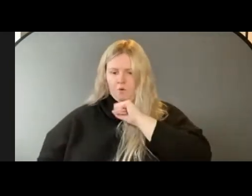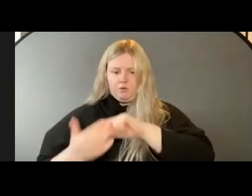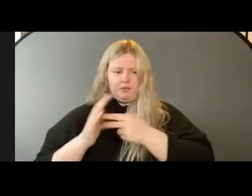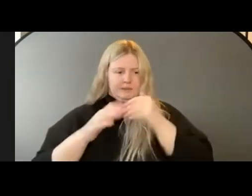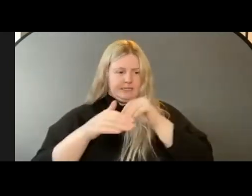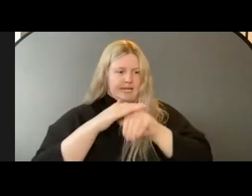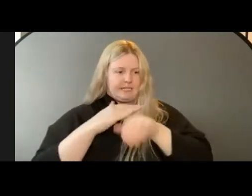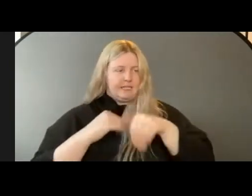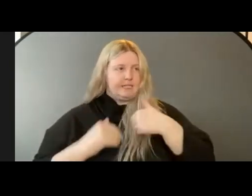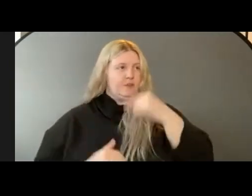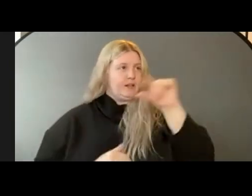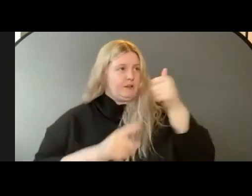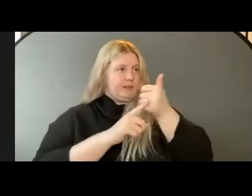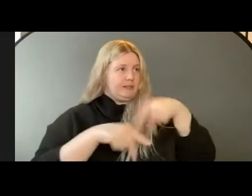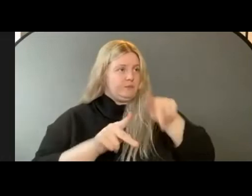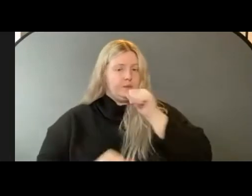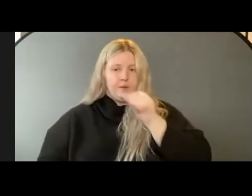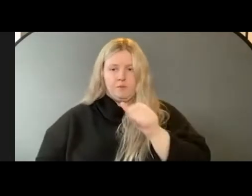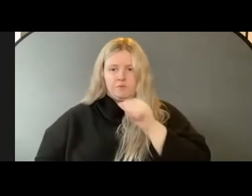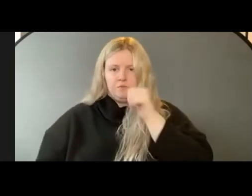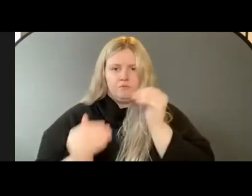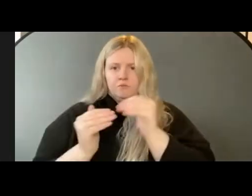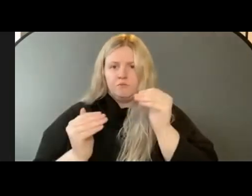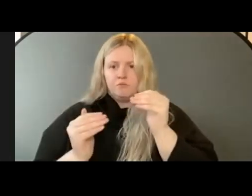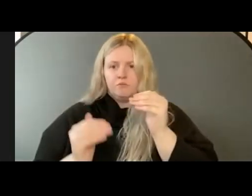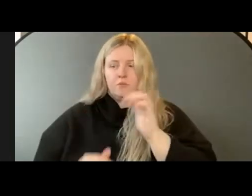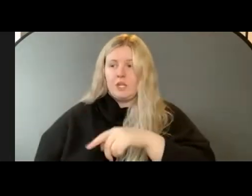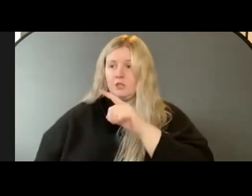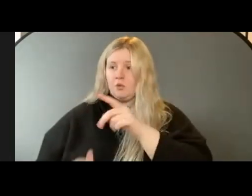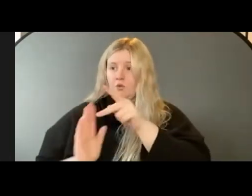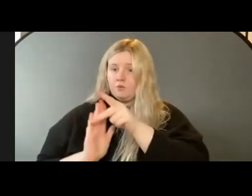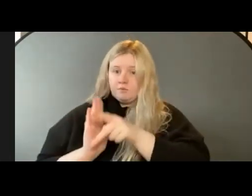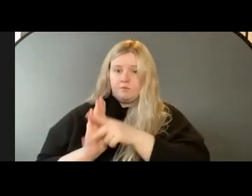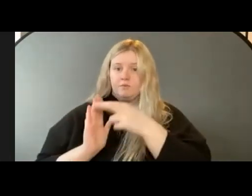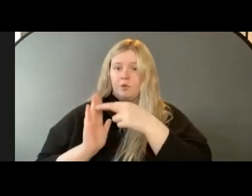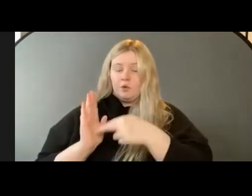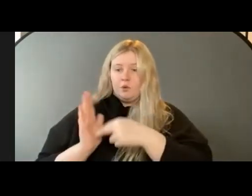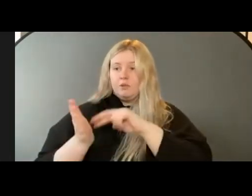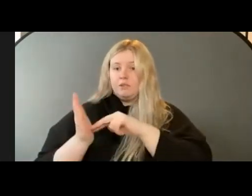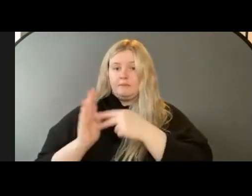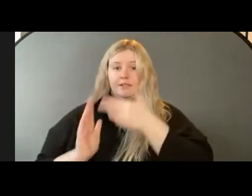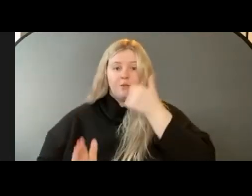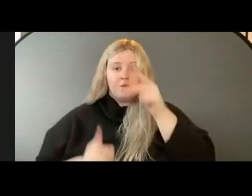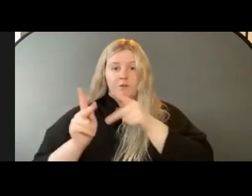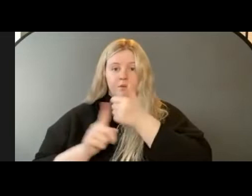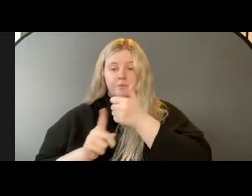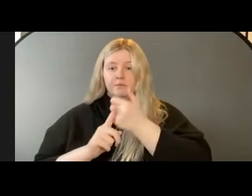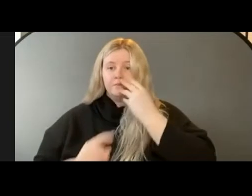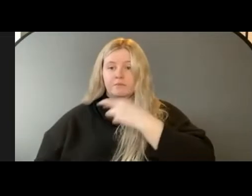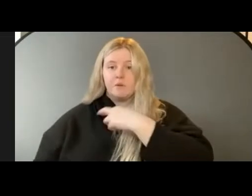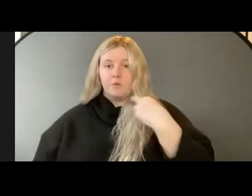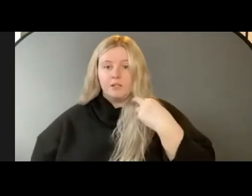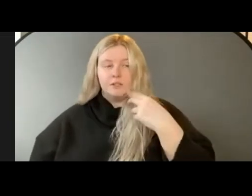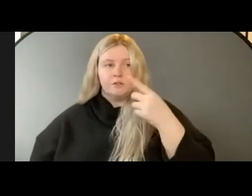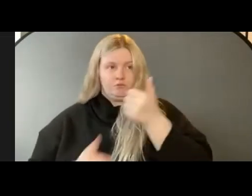citizens. These ageist health triage protocols put older persons at risk, diminishing their right to life by naming them as a